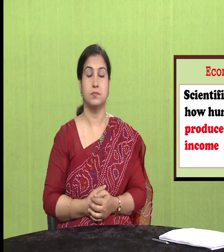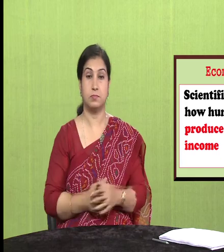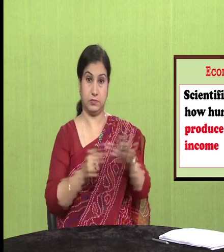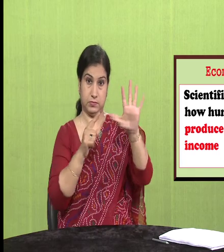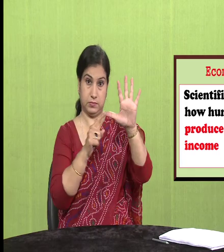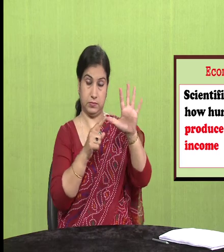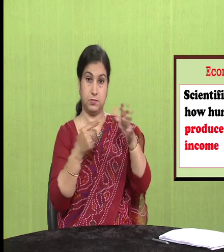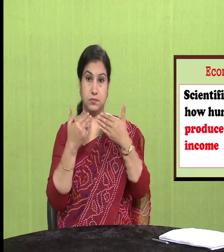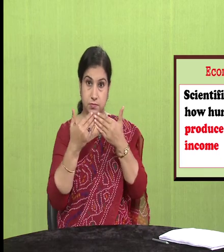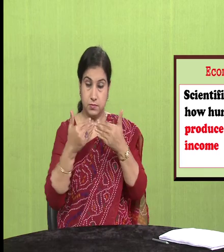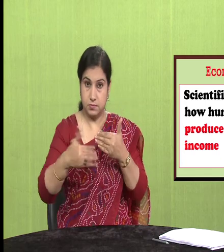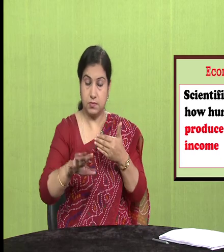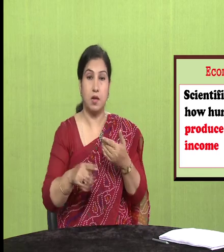economics.